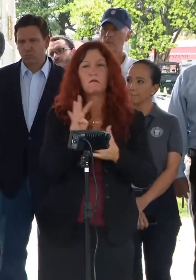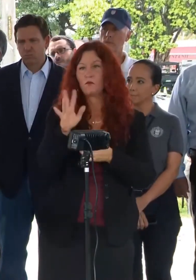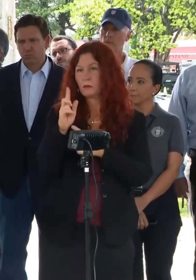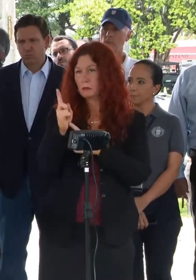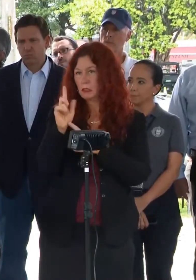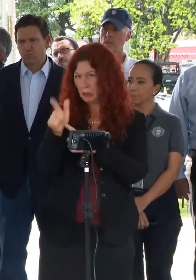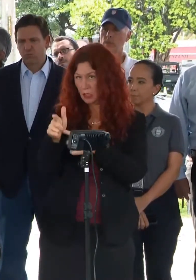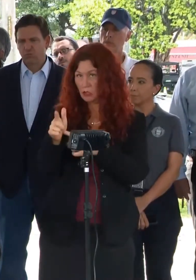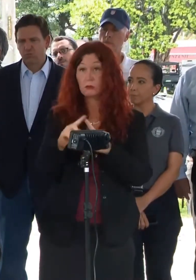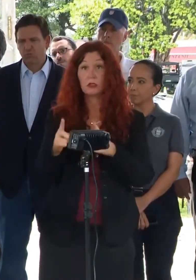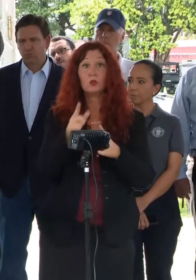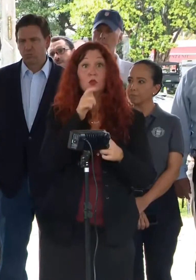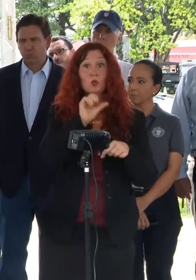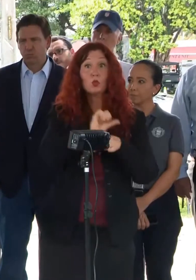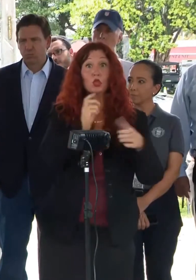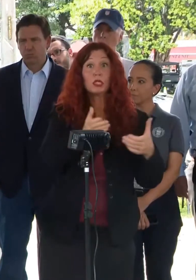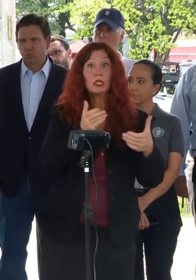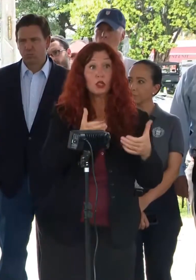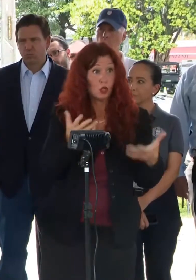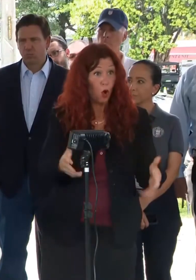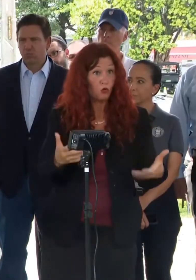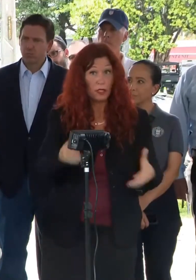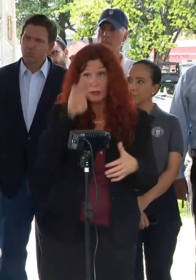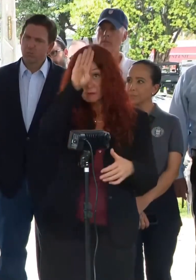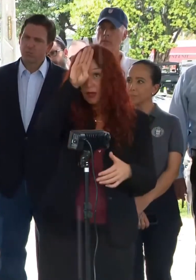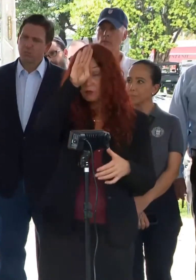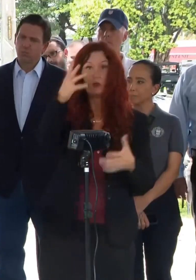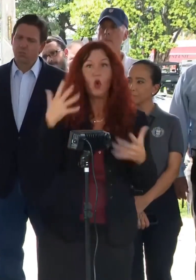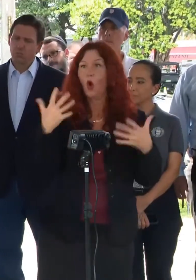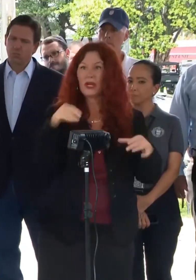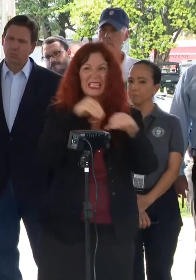in, wow.